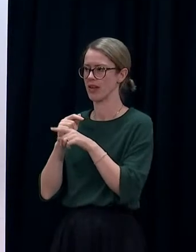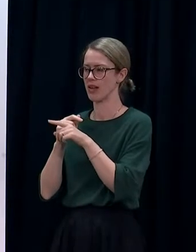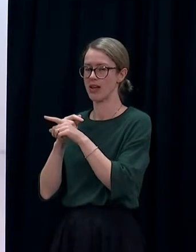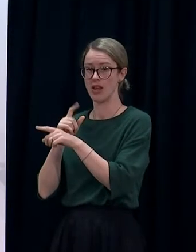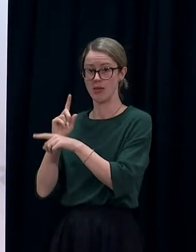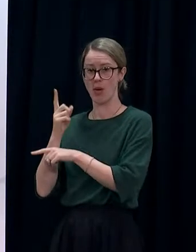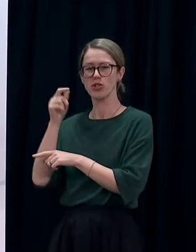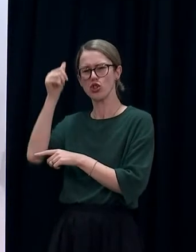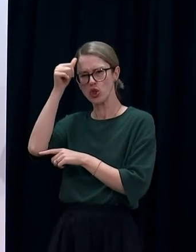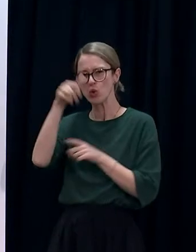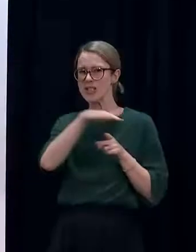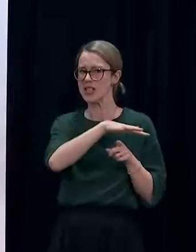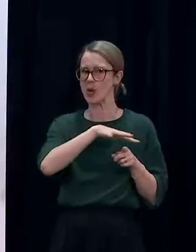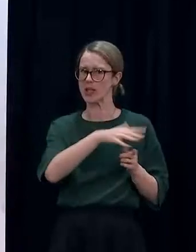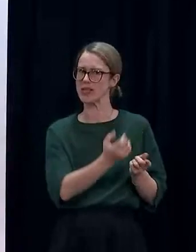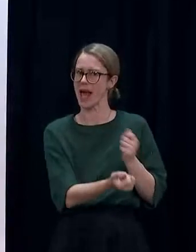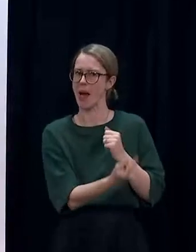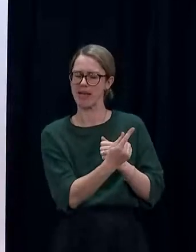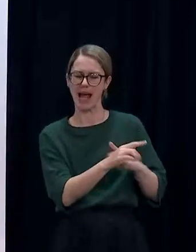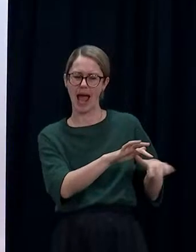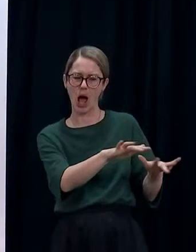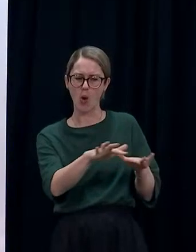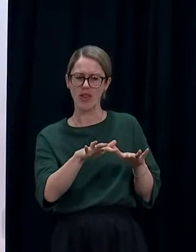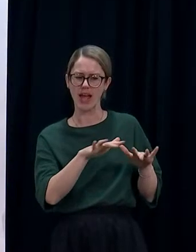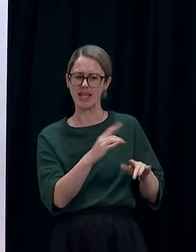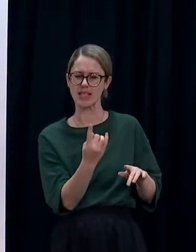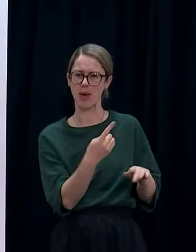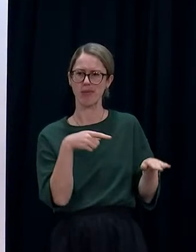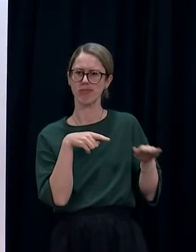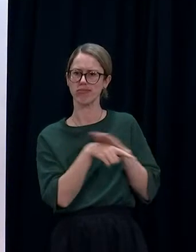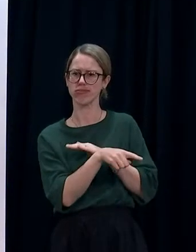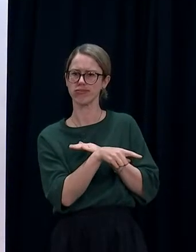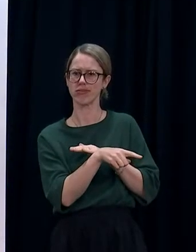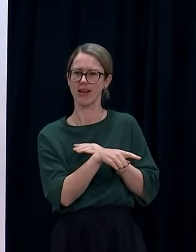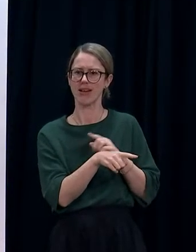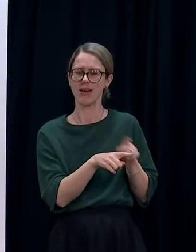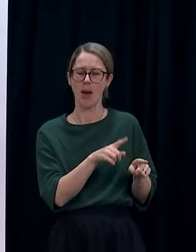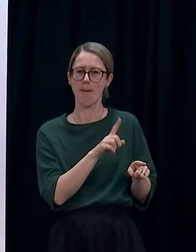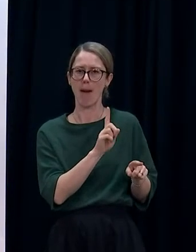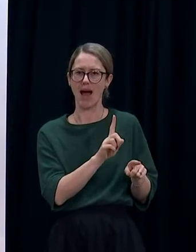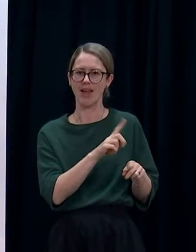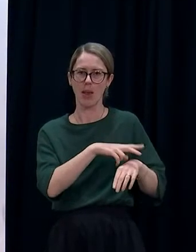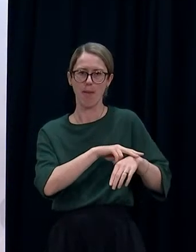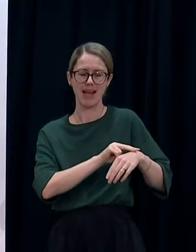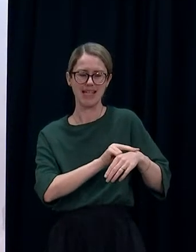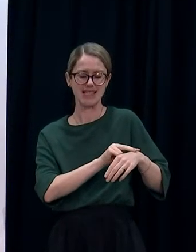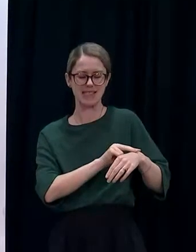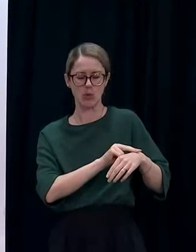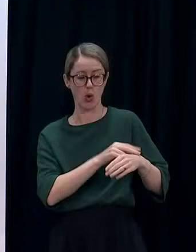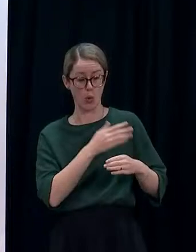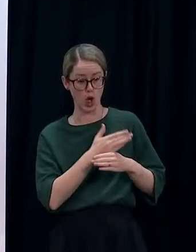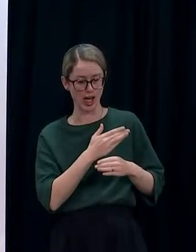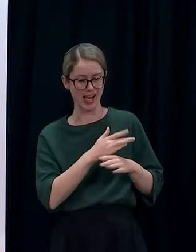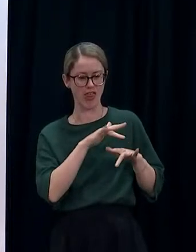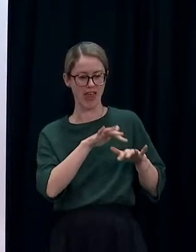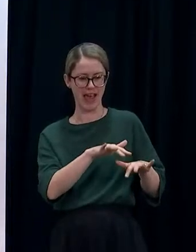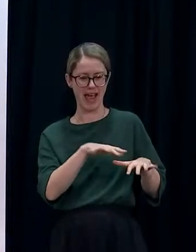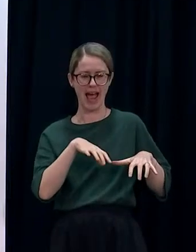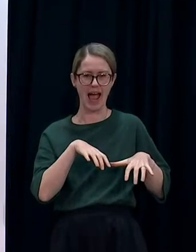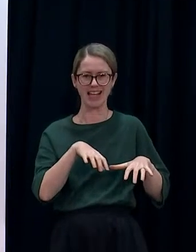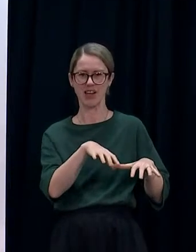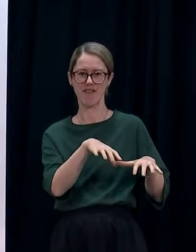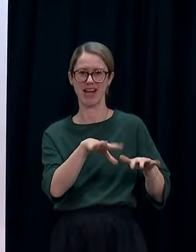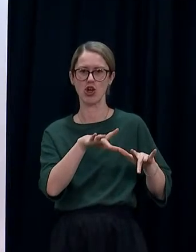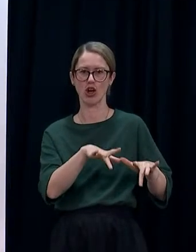an evolving situation involving a person who had left MIQ and that a police operation was active. Did she know that there they